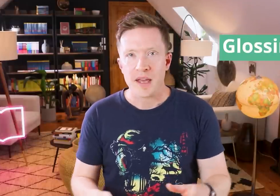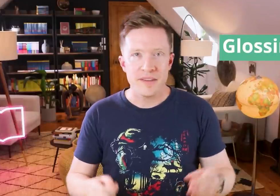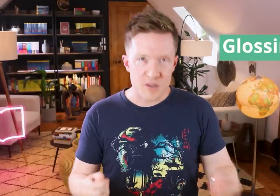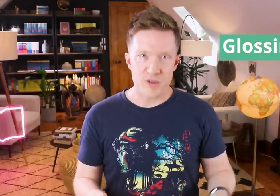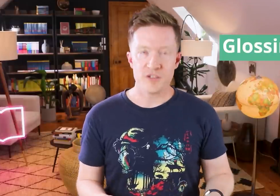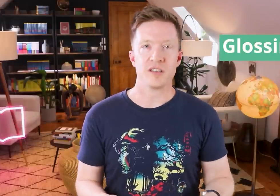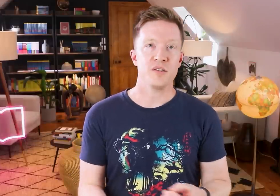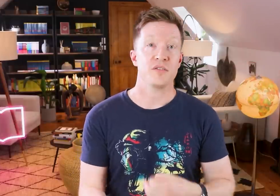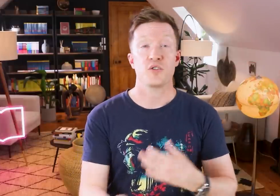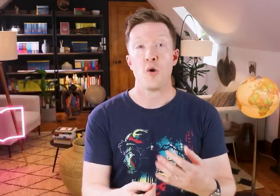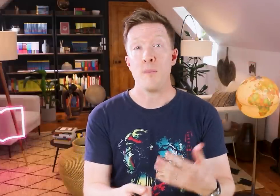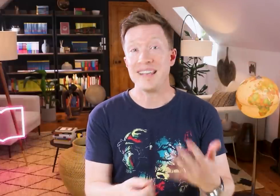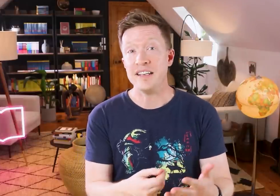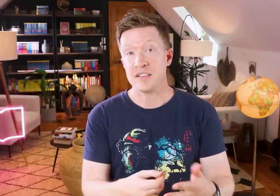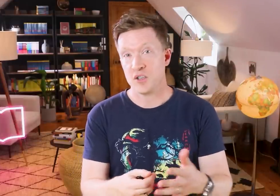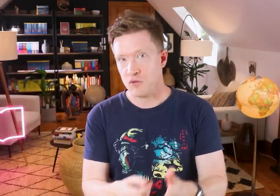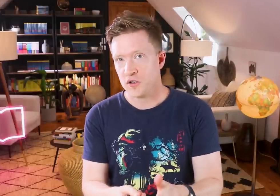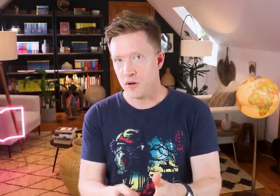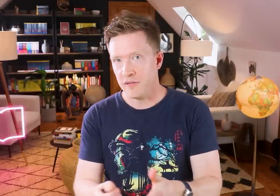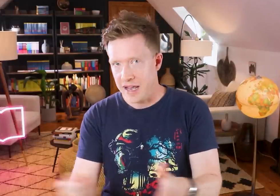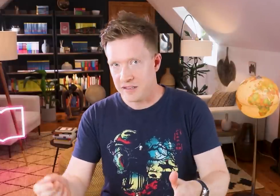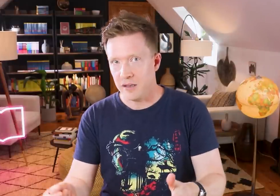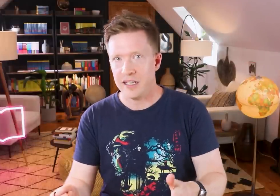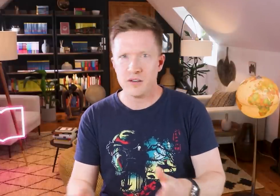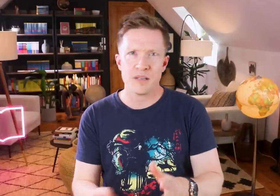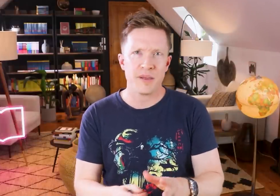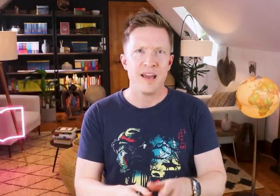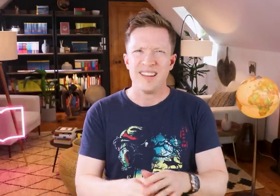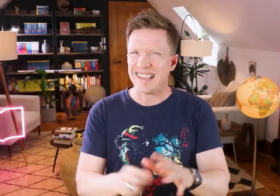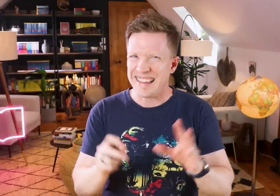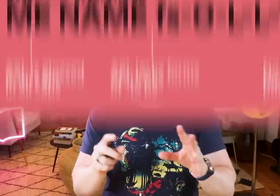This is really just used to show beginners the structure of ASL, and it looks something like this.